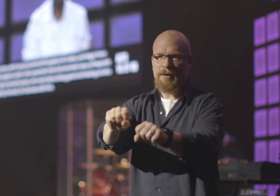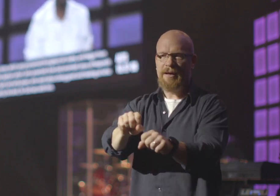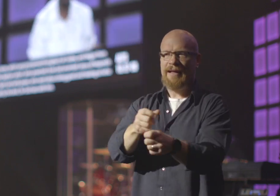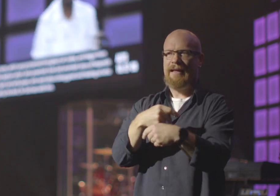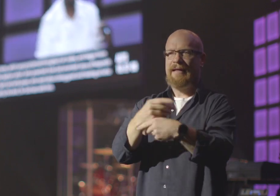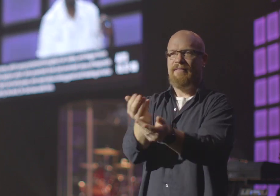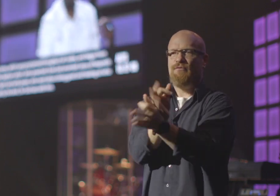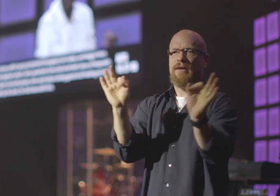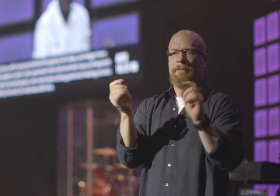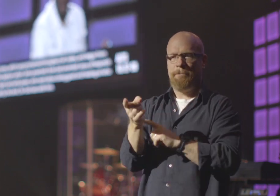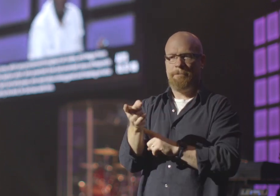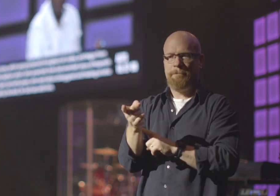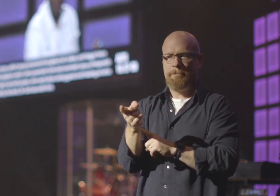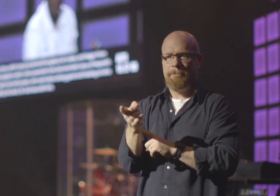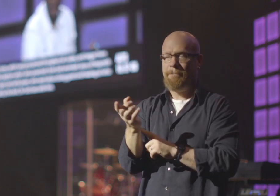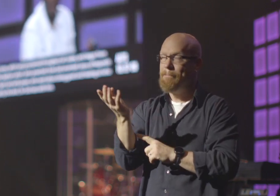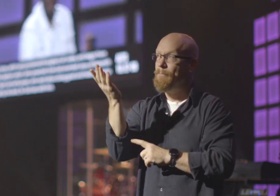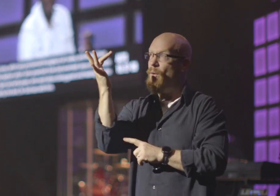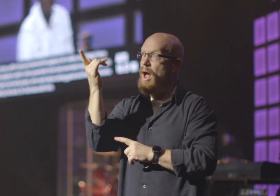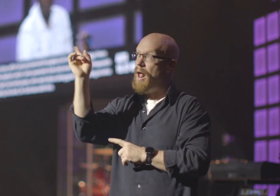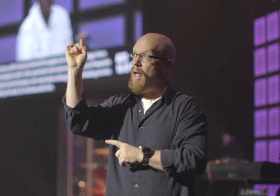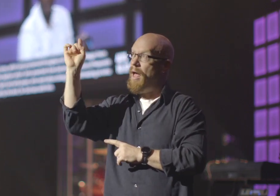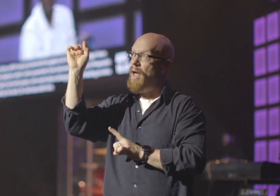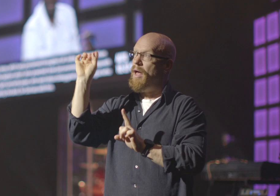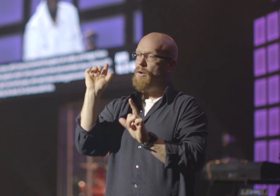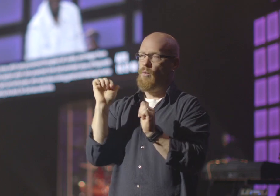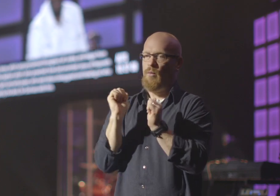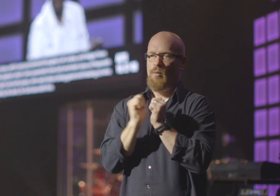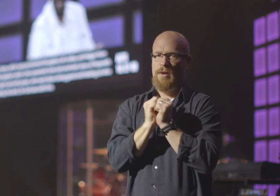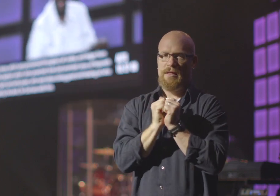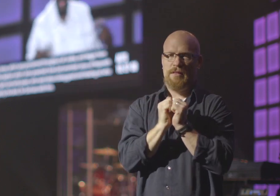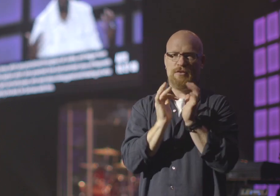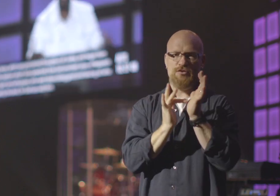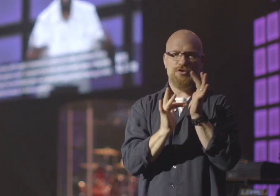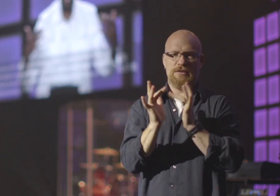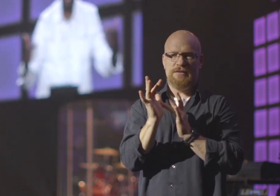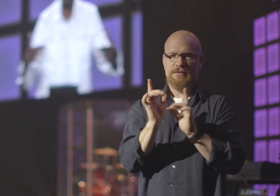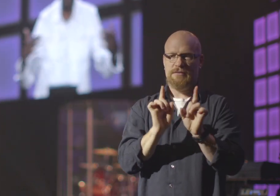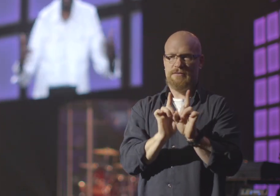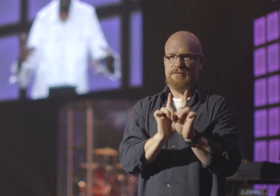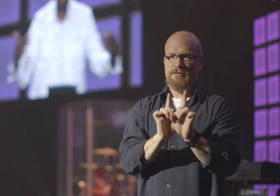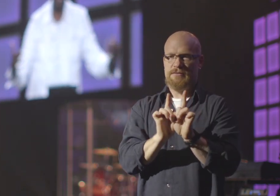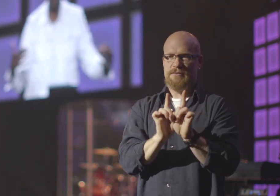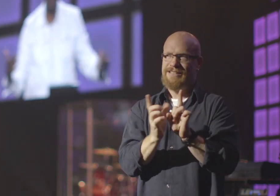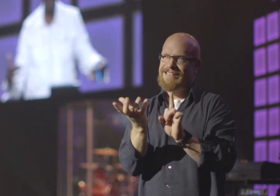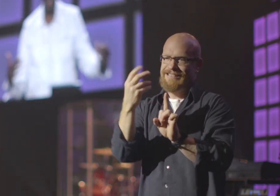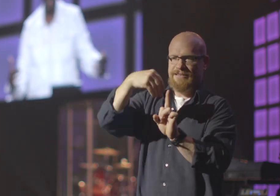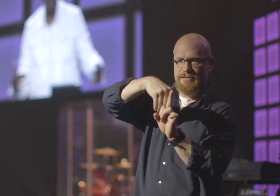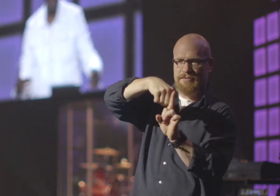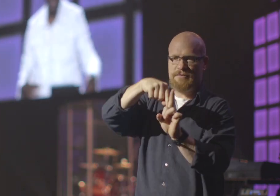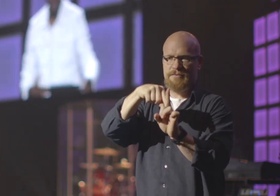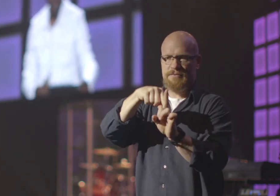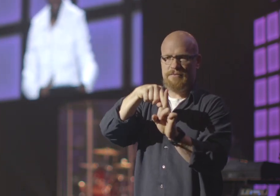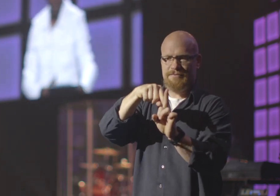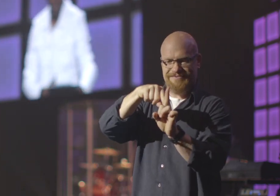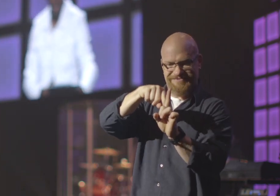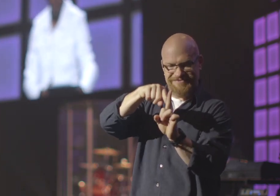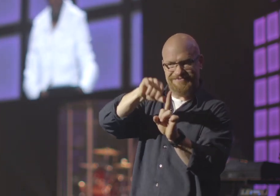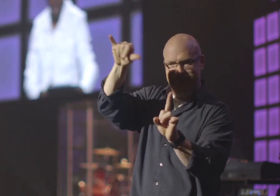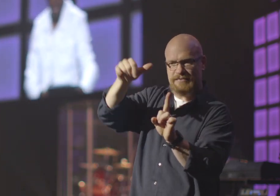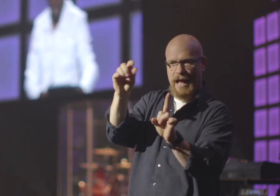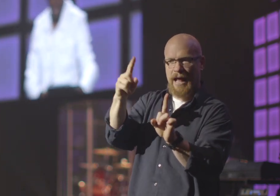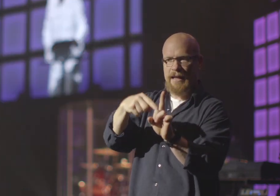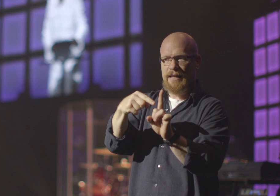God was with him. Okay, so Peter understood that after they got through some other things. So the number